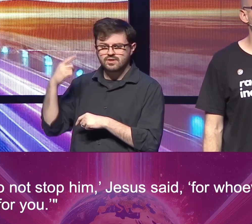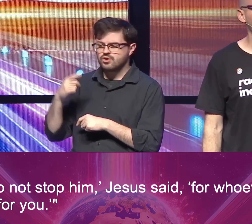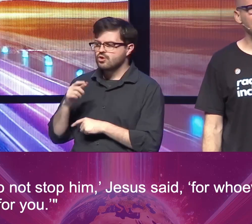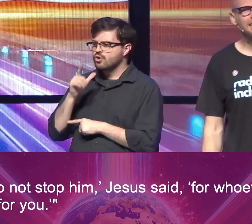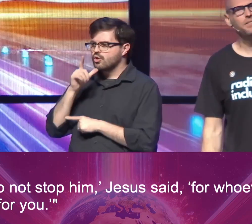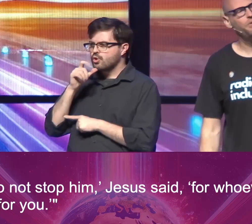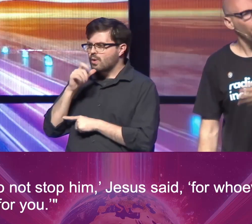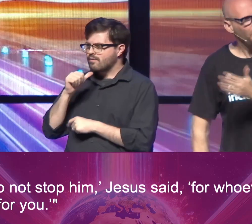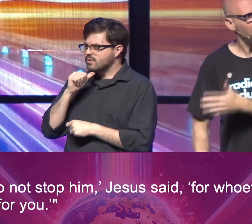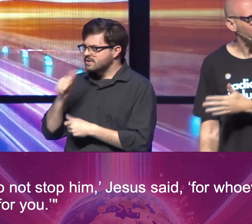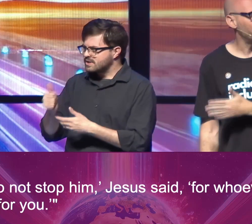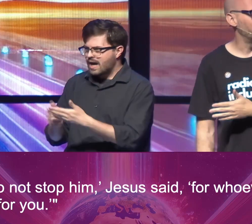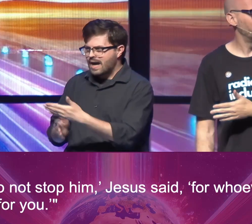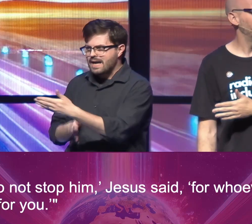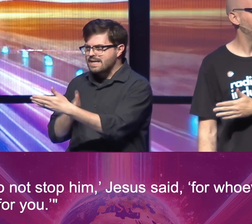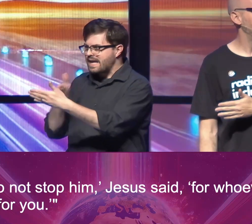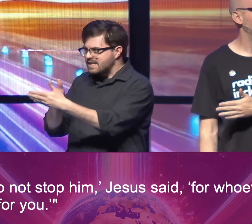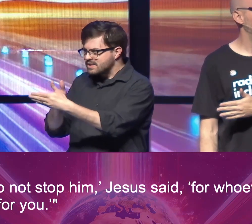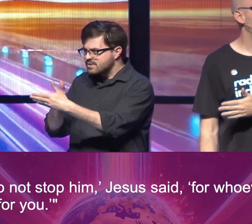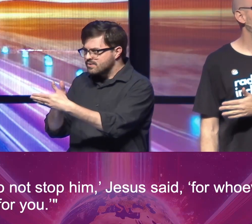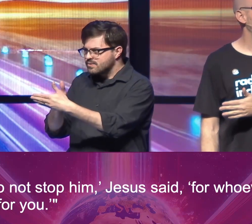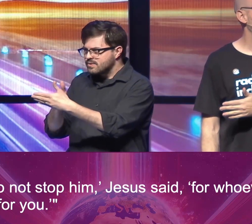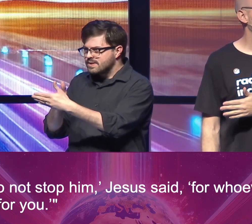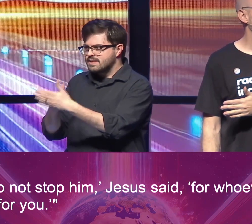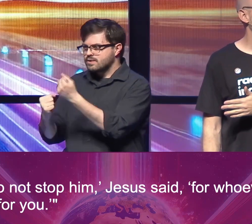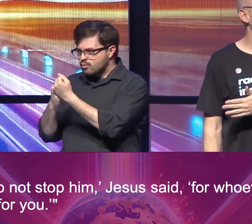you is for you.